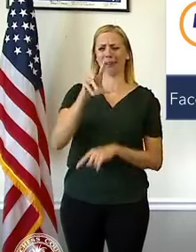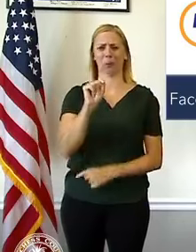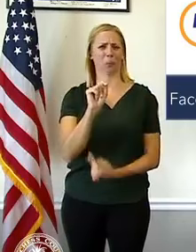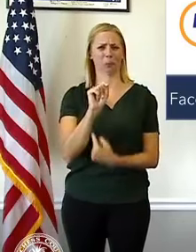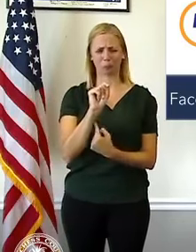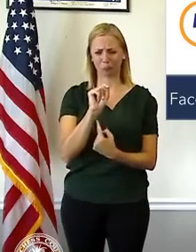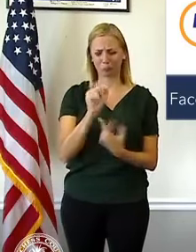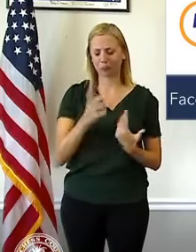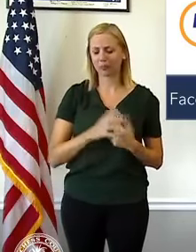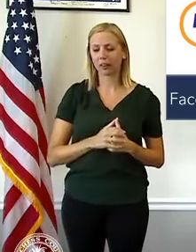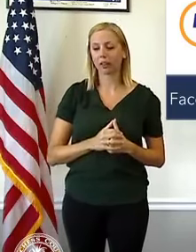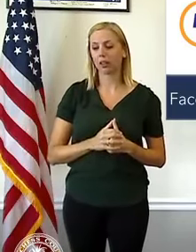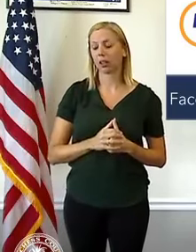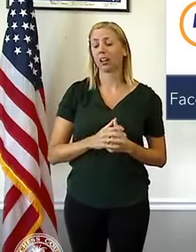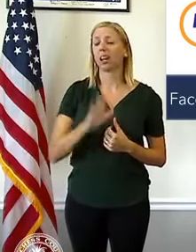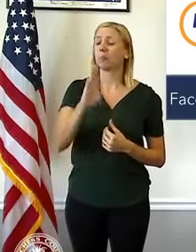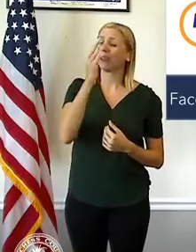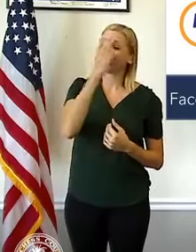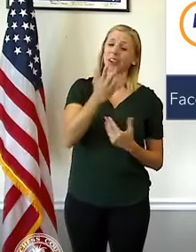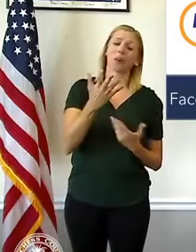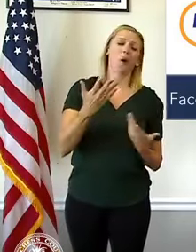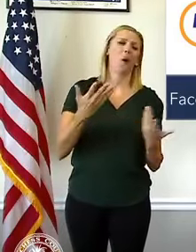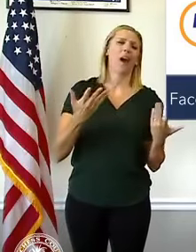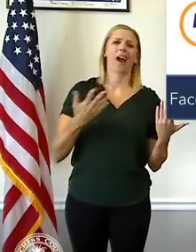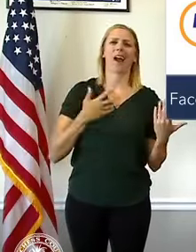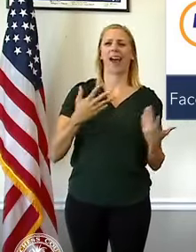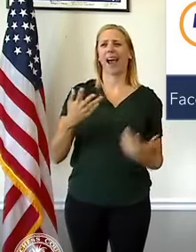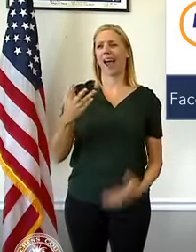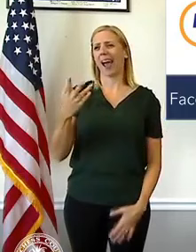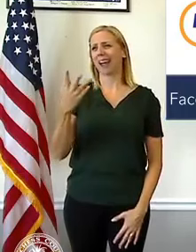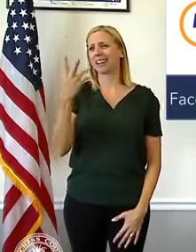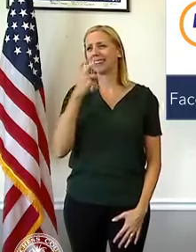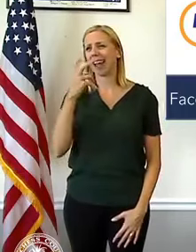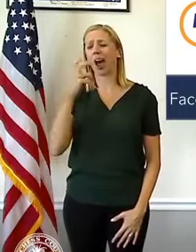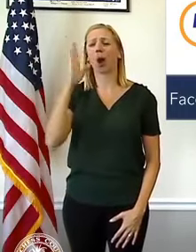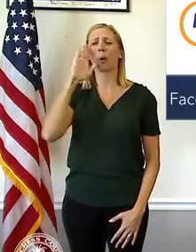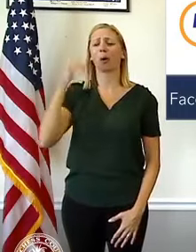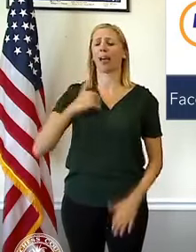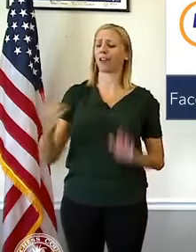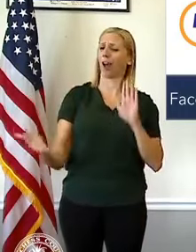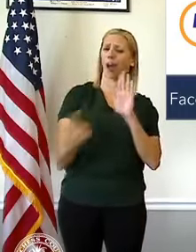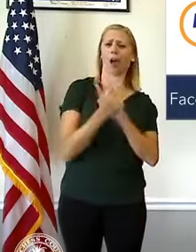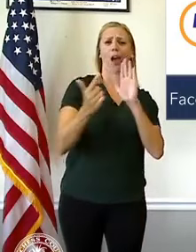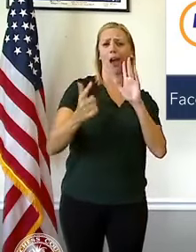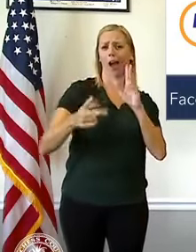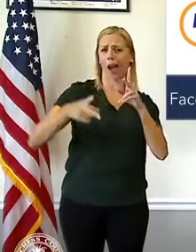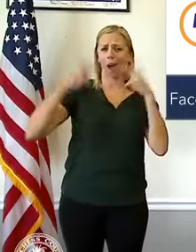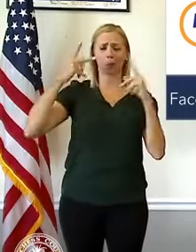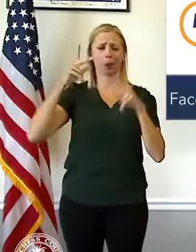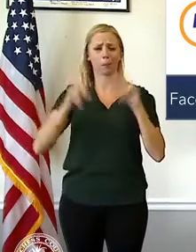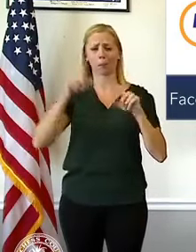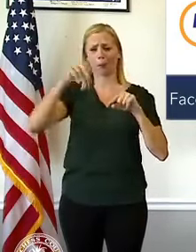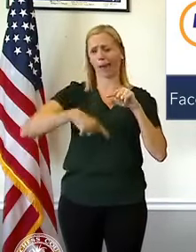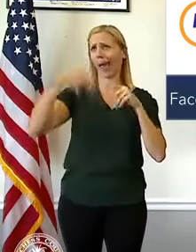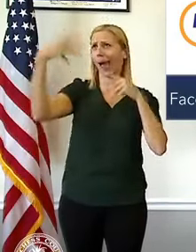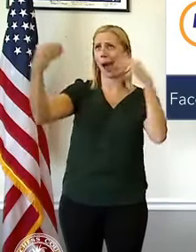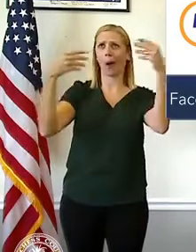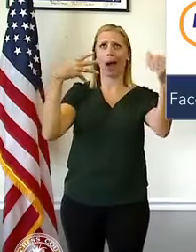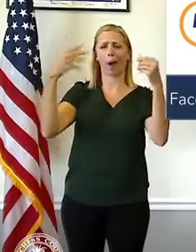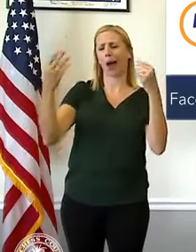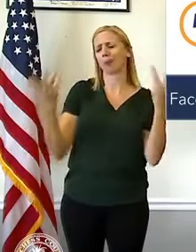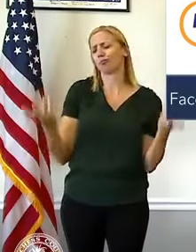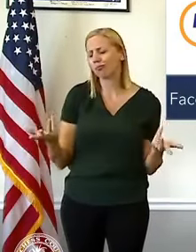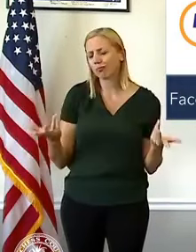that it is highly unlikely that there'd be a carte blanche sort of everybody stay home for Halloween. I think that there would be the expectation that